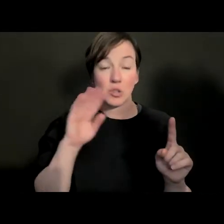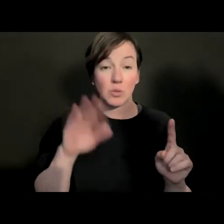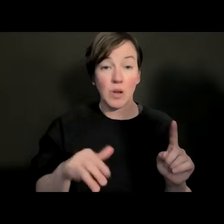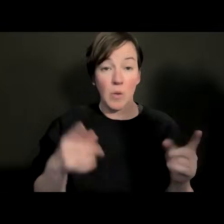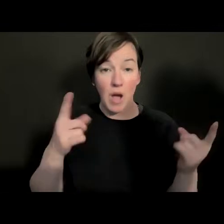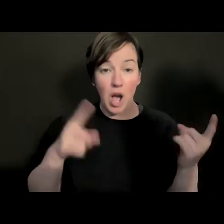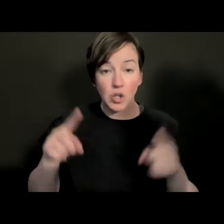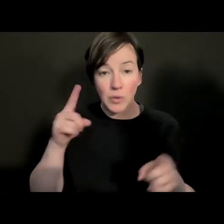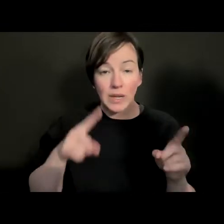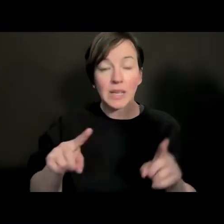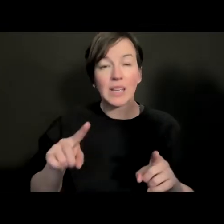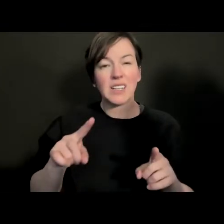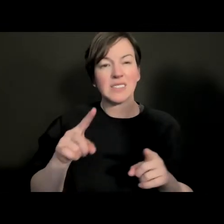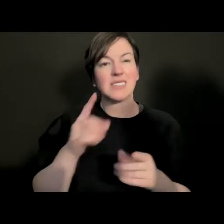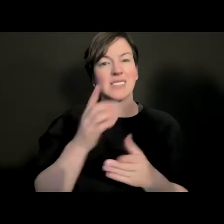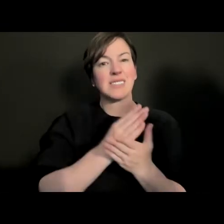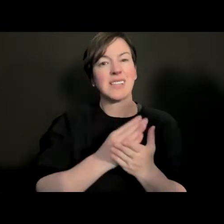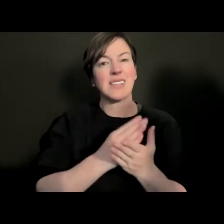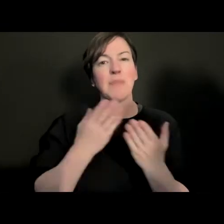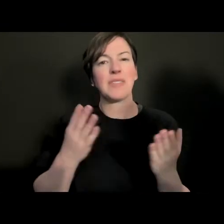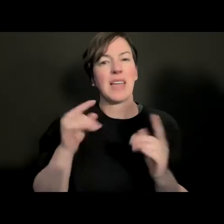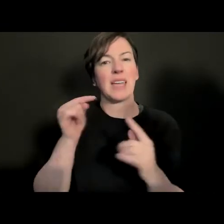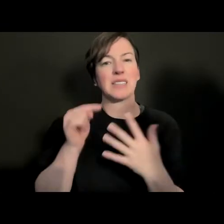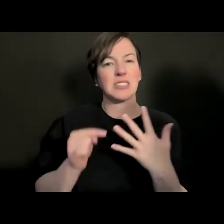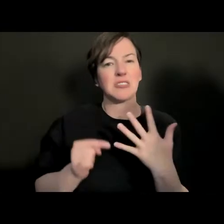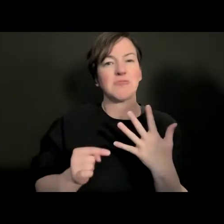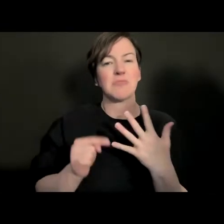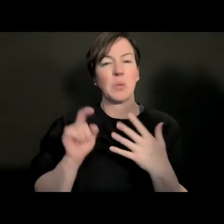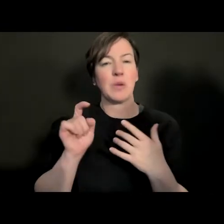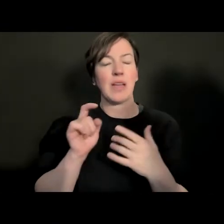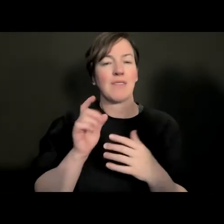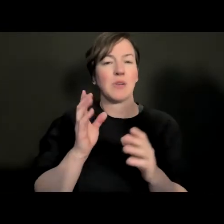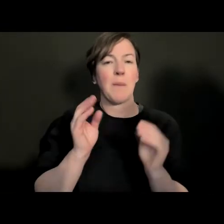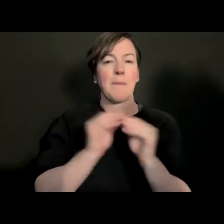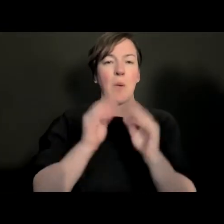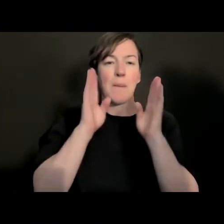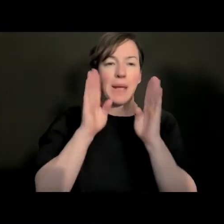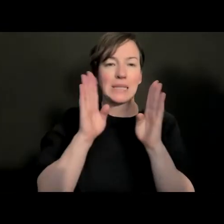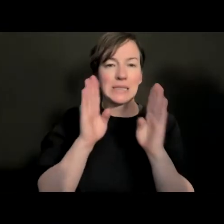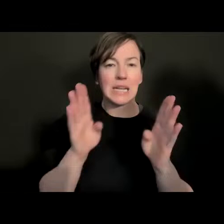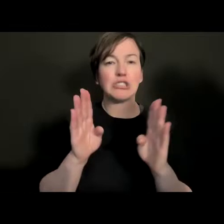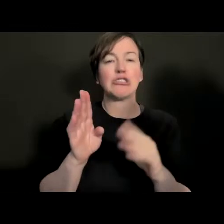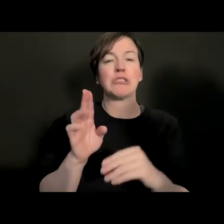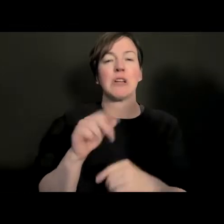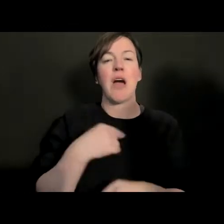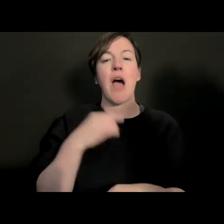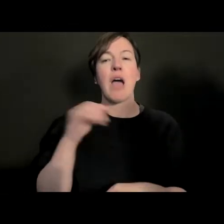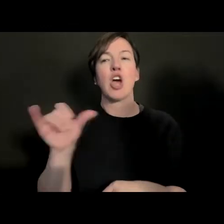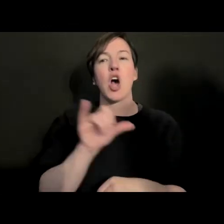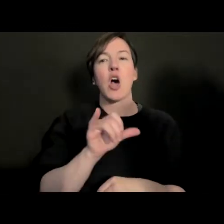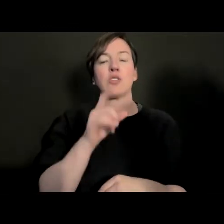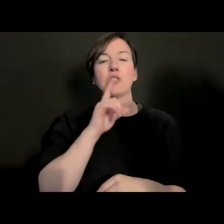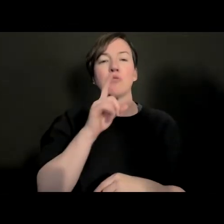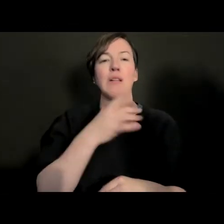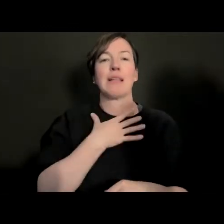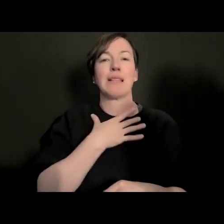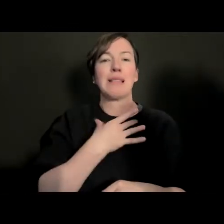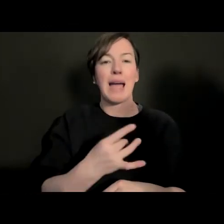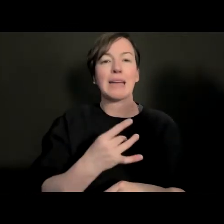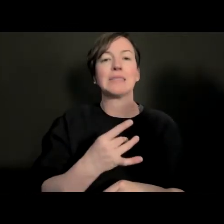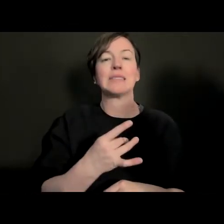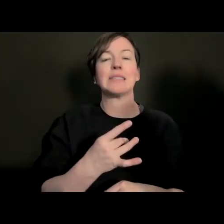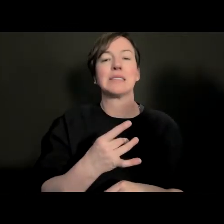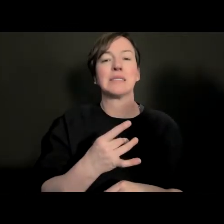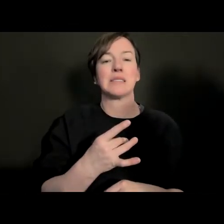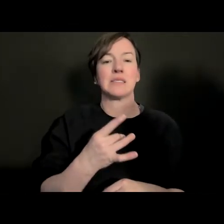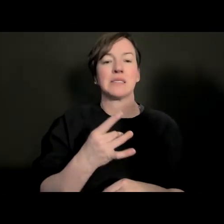agree that there are certain things that we have to pay more attention to. I also really liked